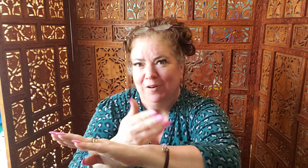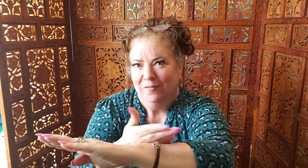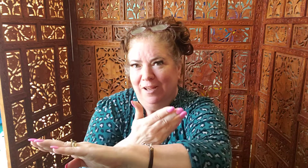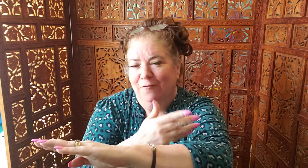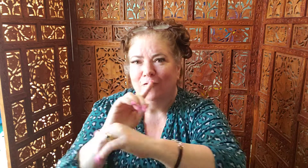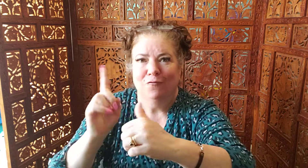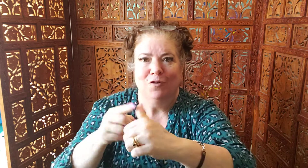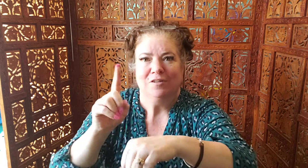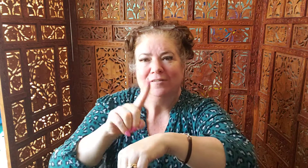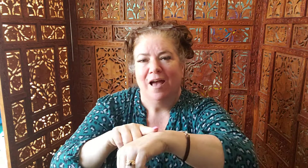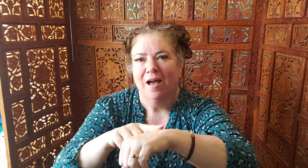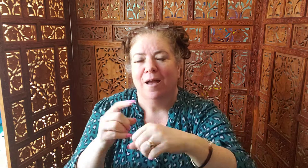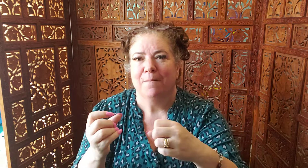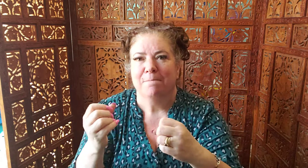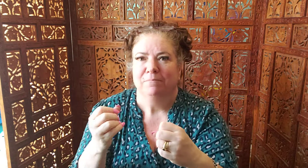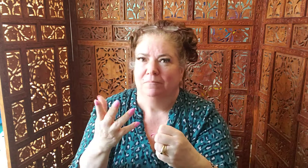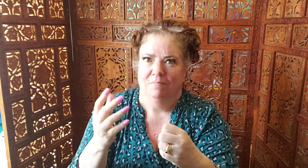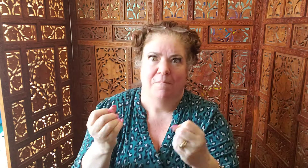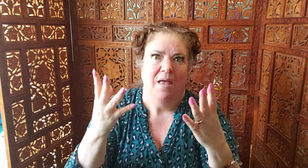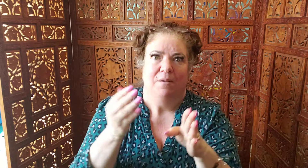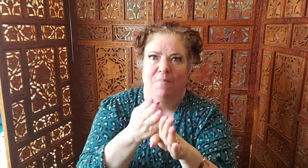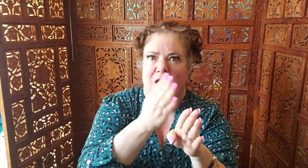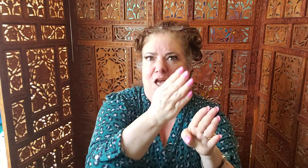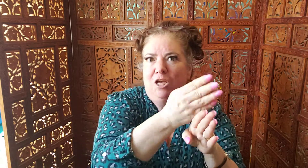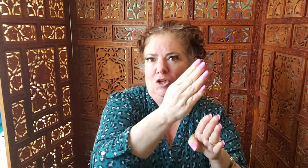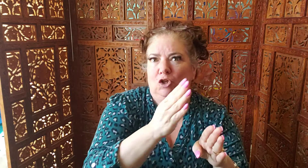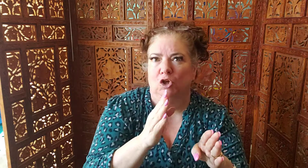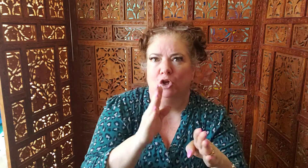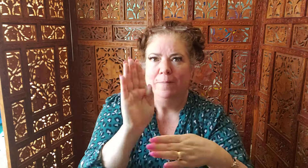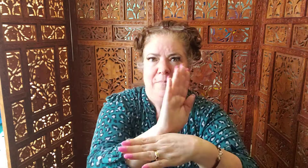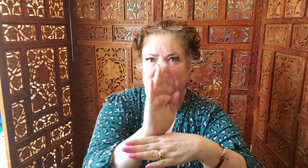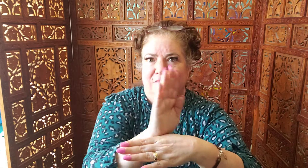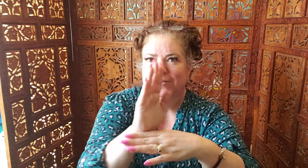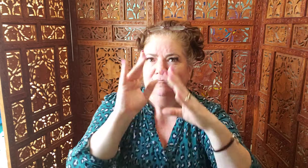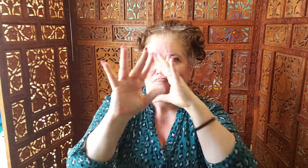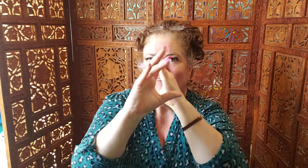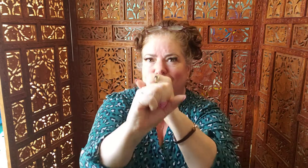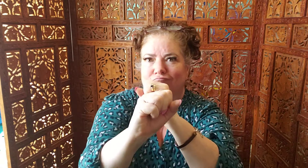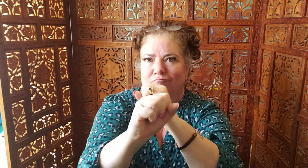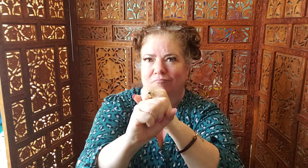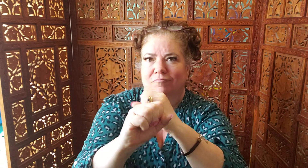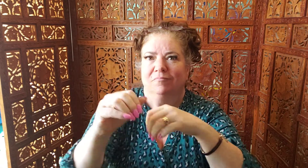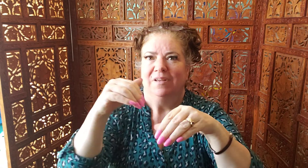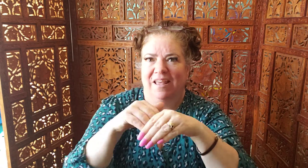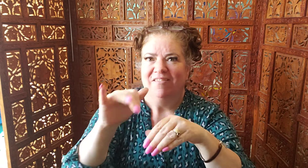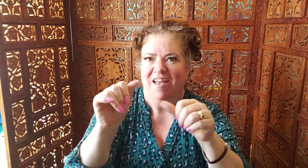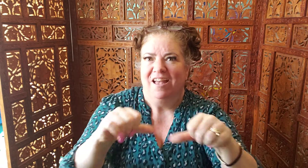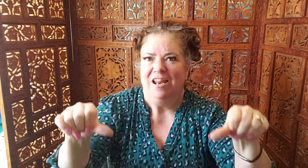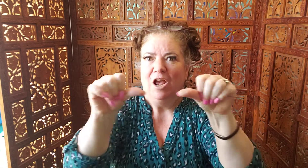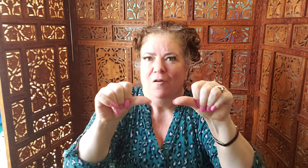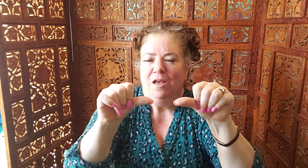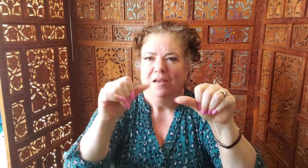in 42nd Street and Times Square. If you ask anybody walking down the street, who's the star of